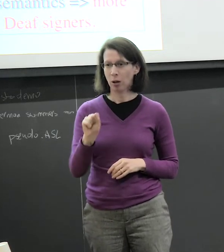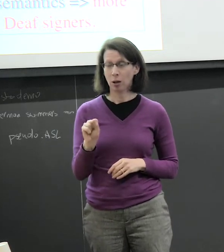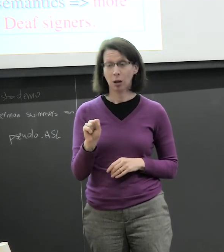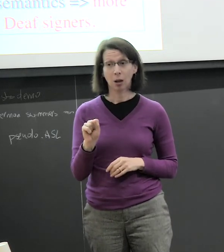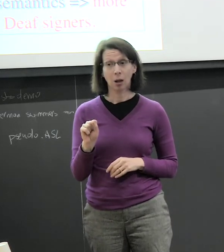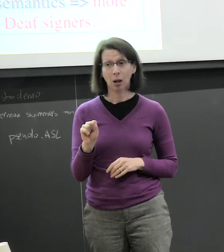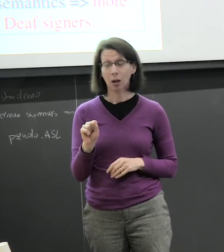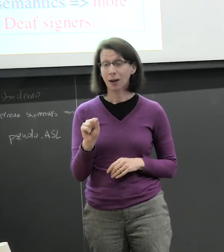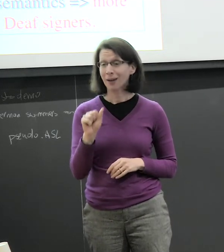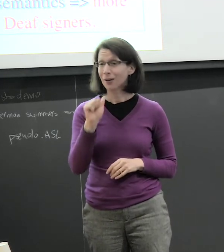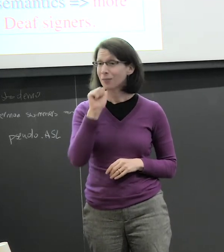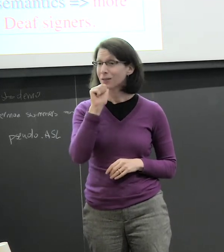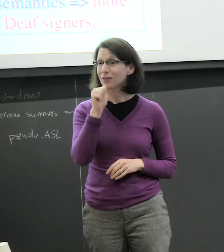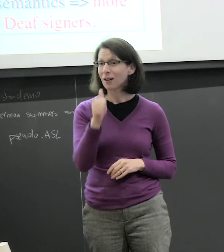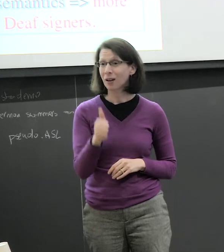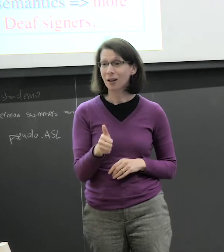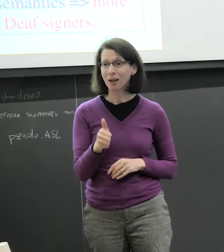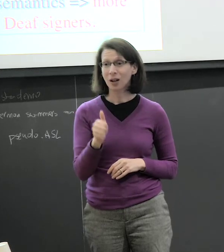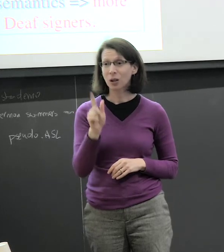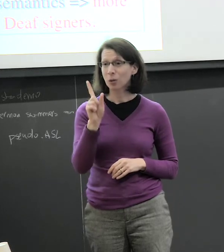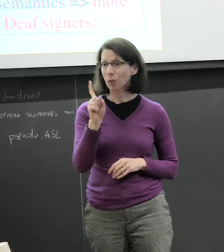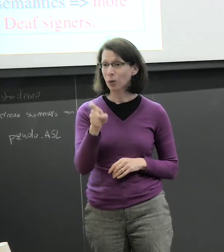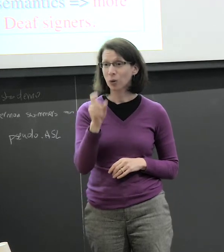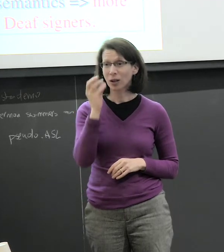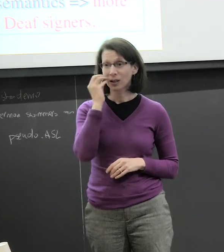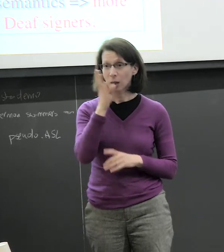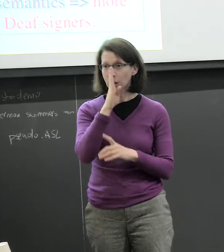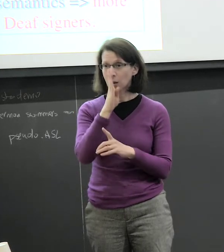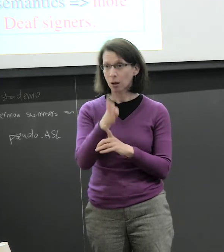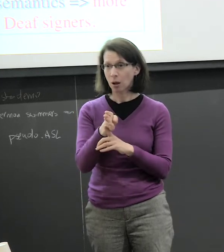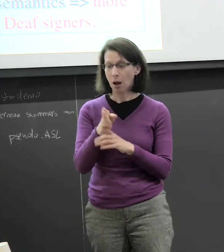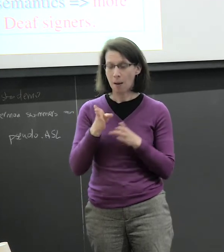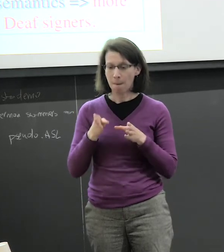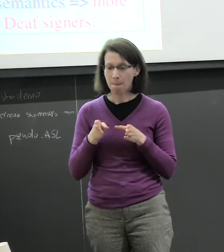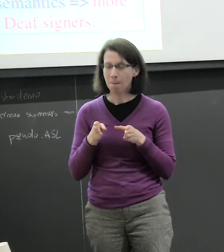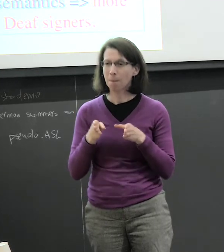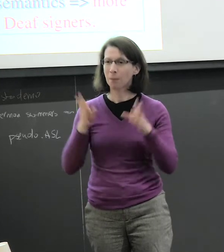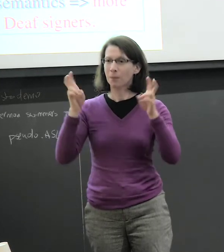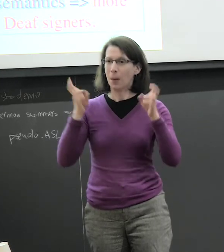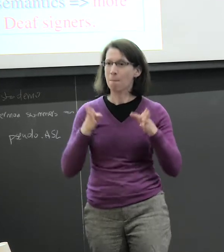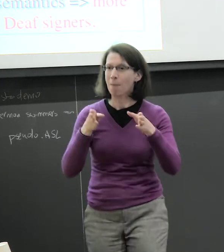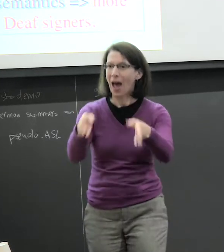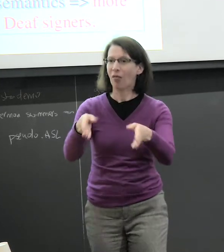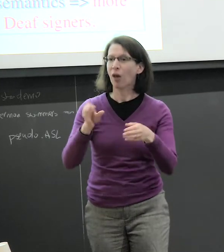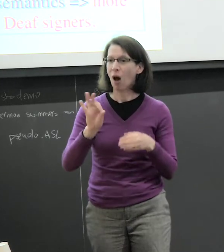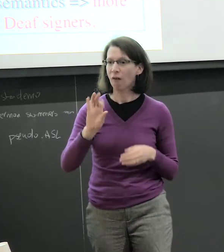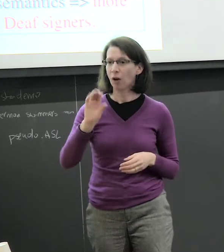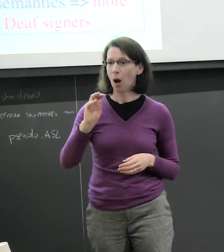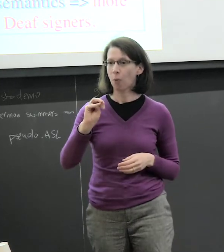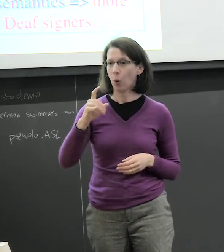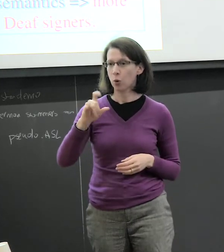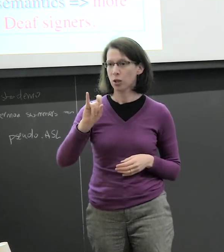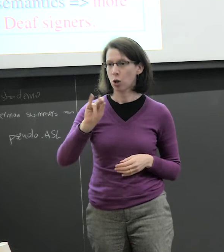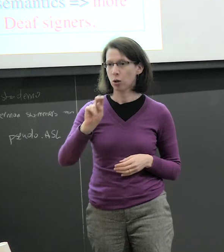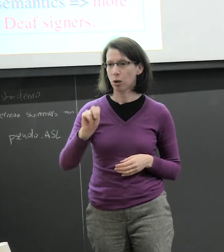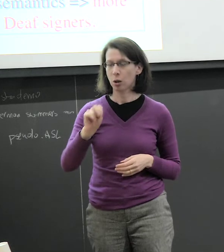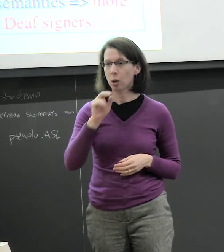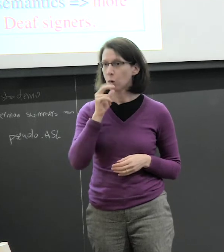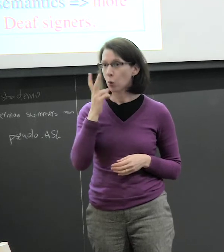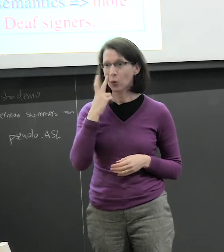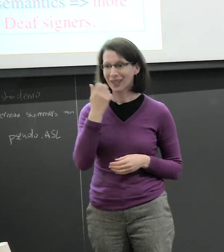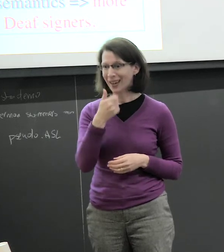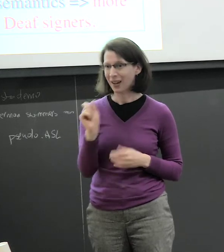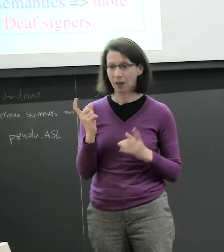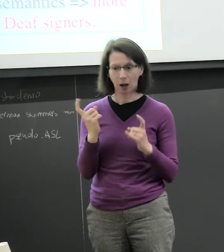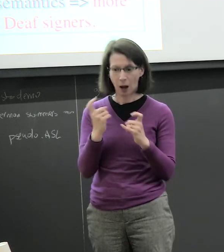But not, it was not supposed to tell you directly what the path of composition was, because you don't see anything as complex as the path of